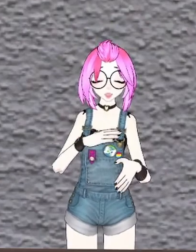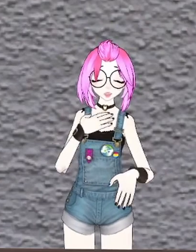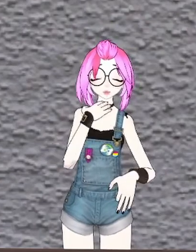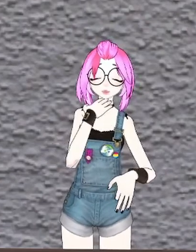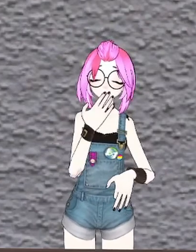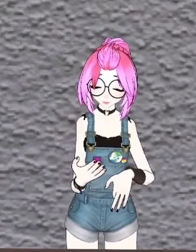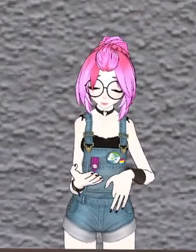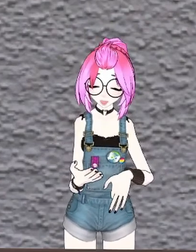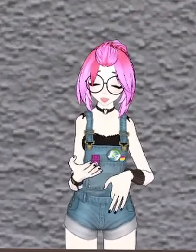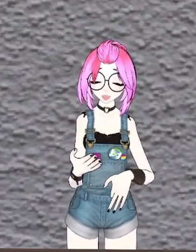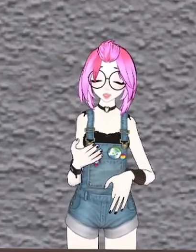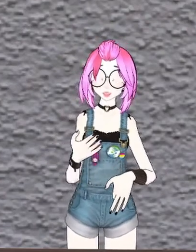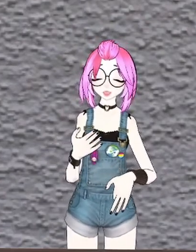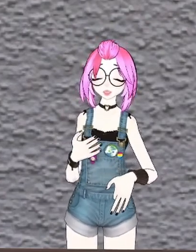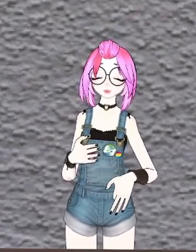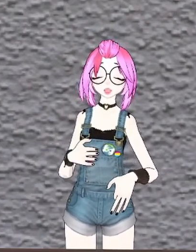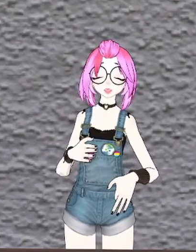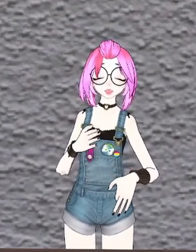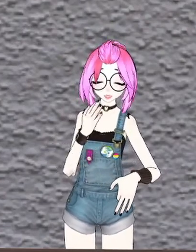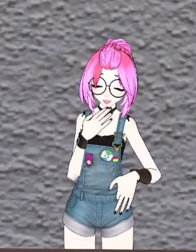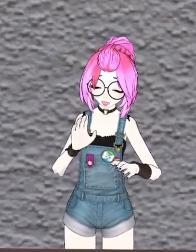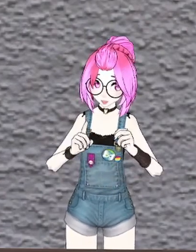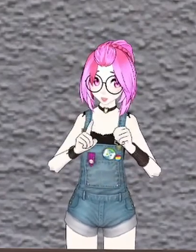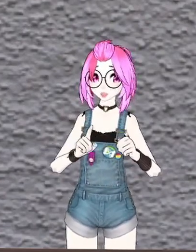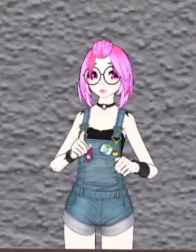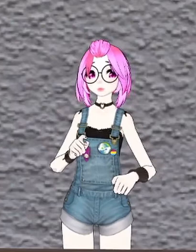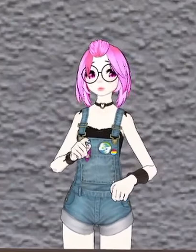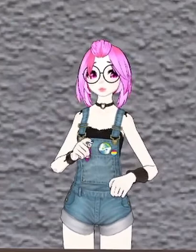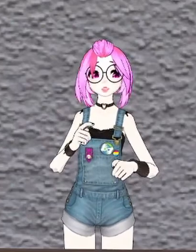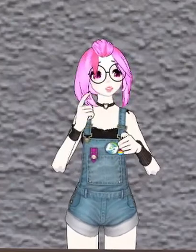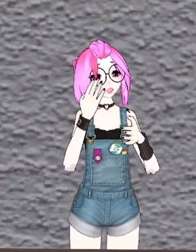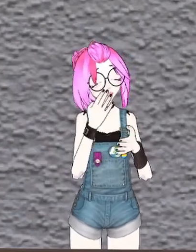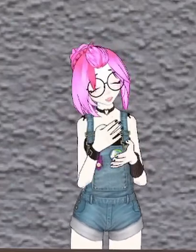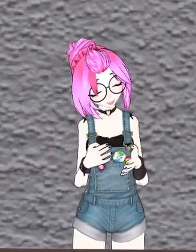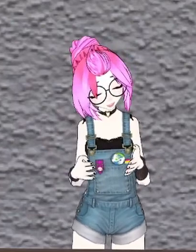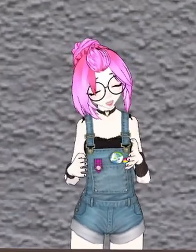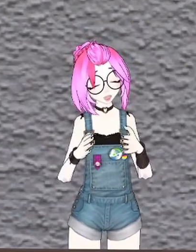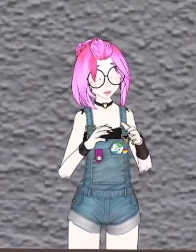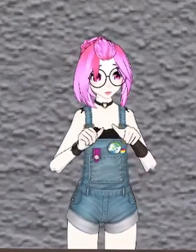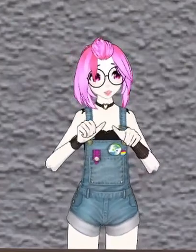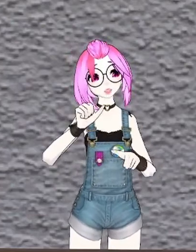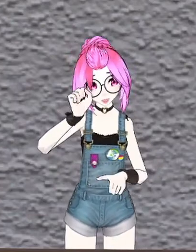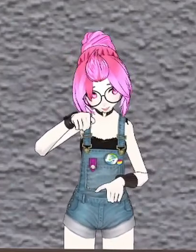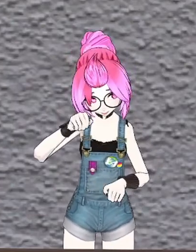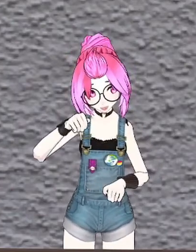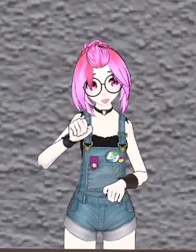school that underneath the chin means a bad word. And in some areas, yes,